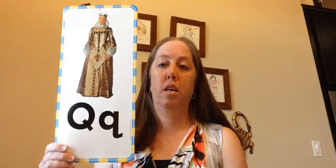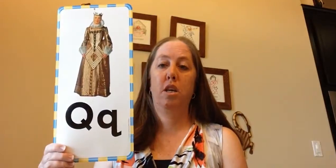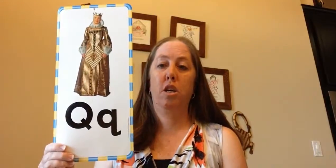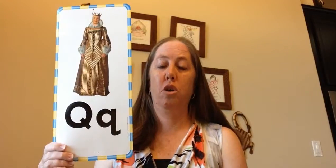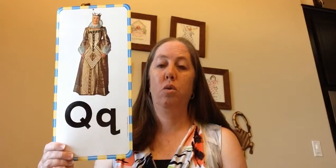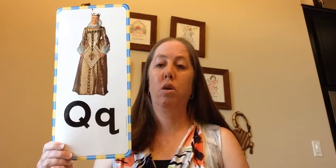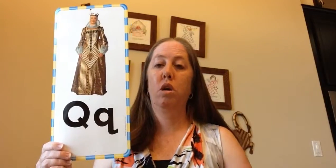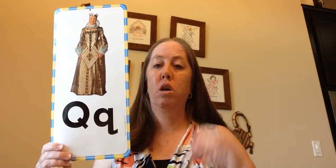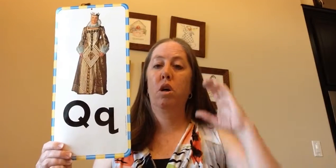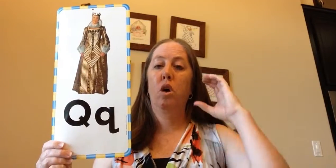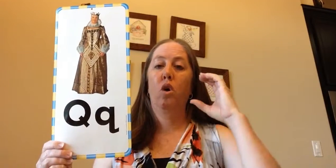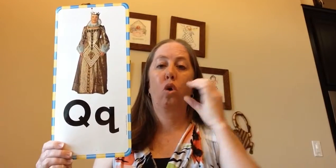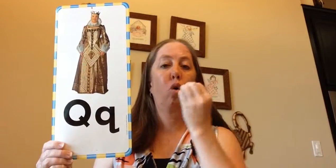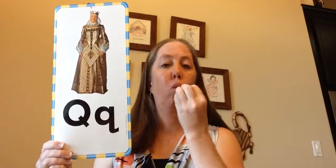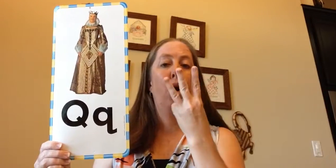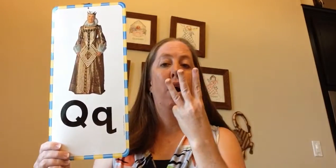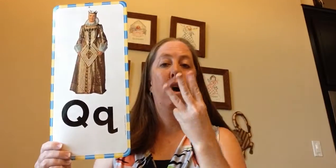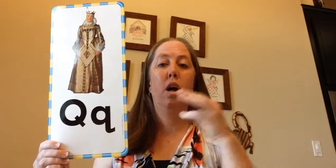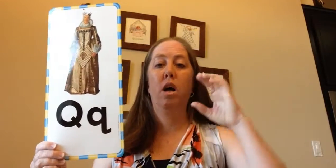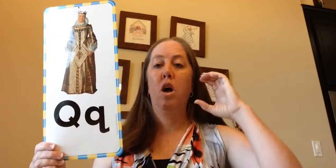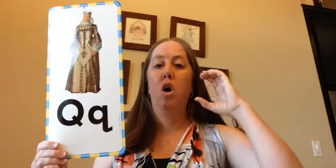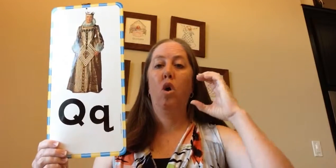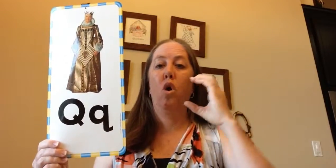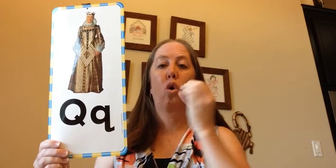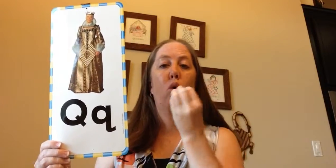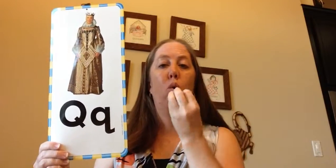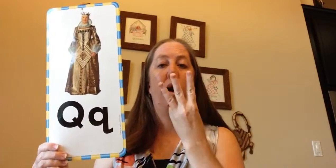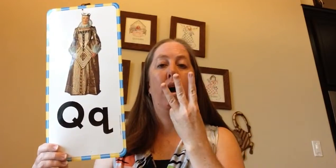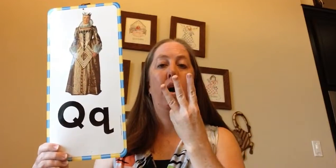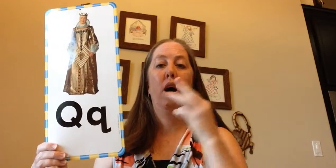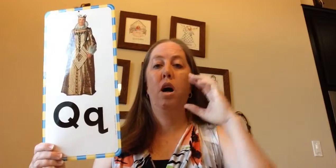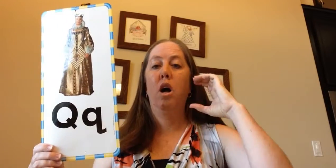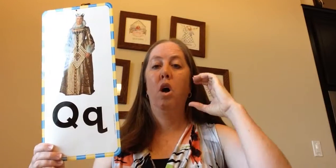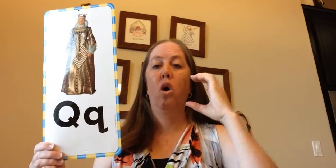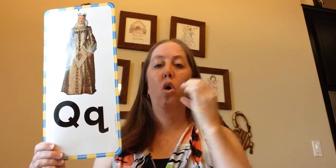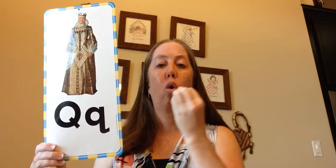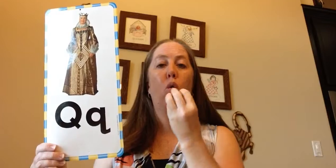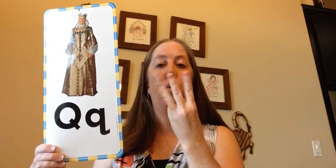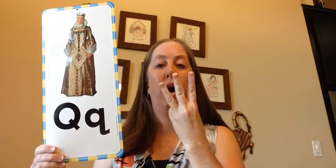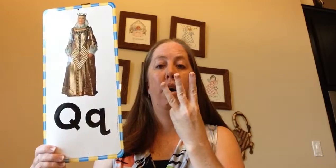Q, qua, qua, qua,